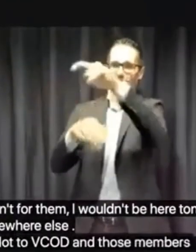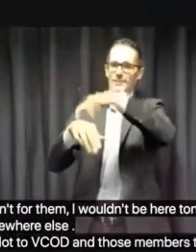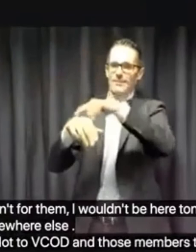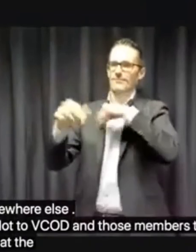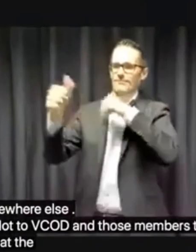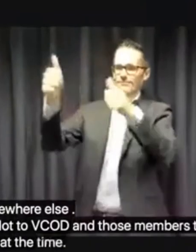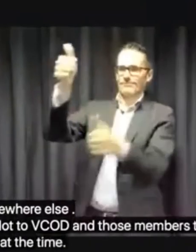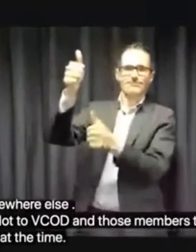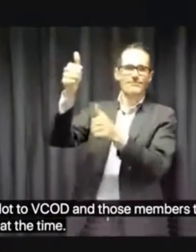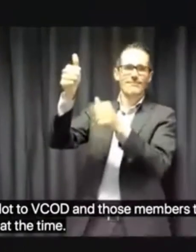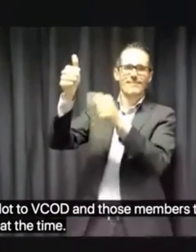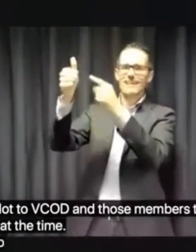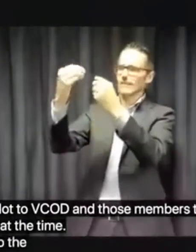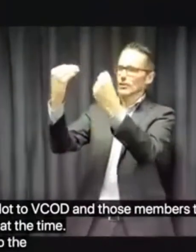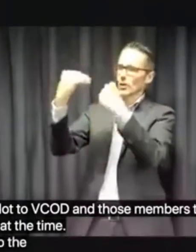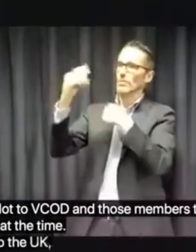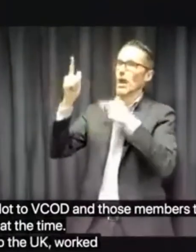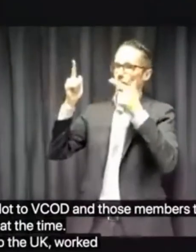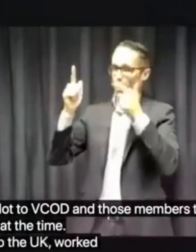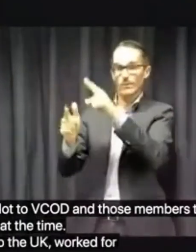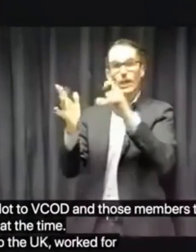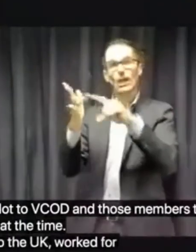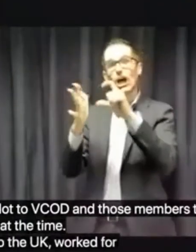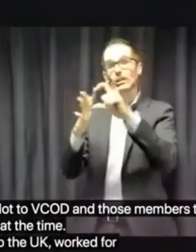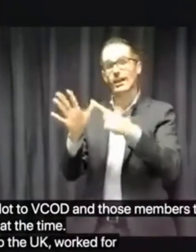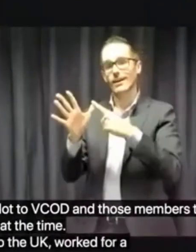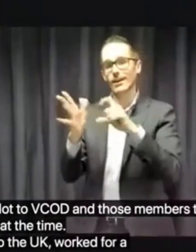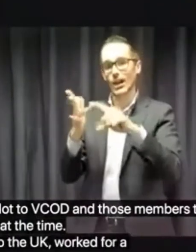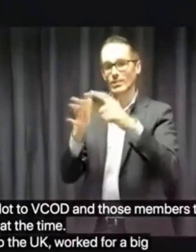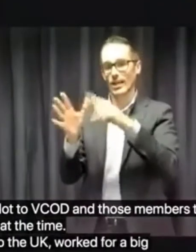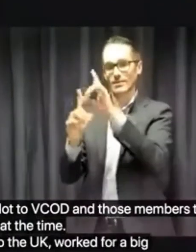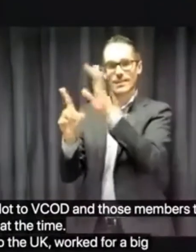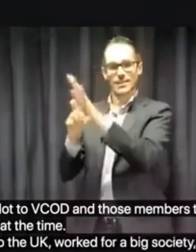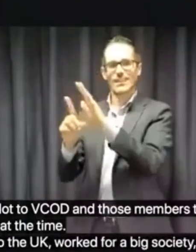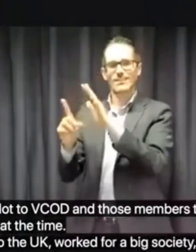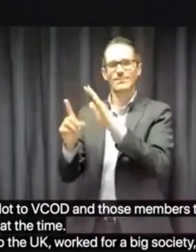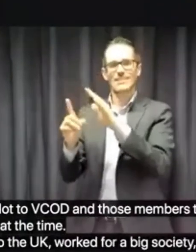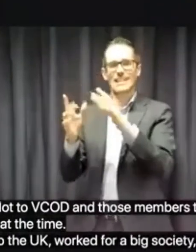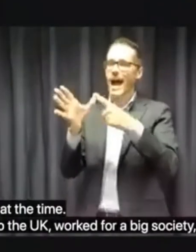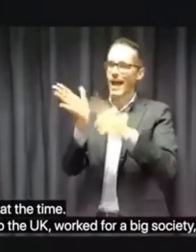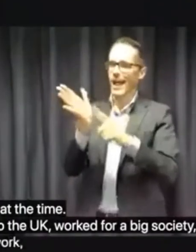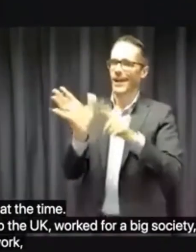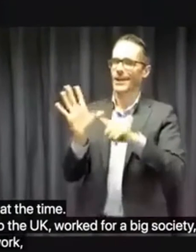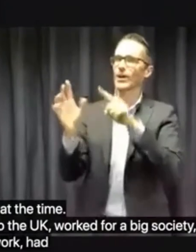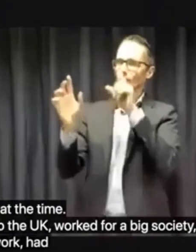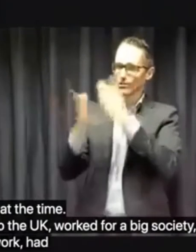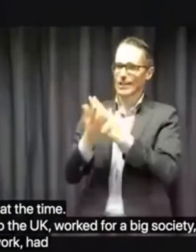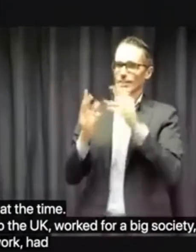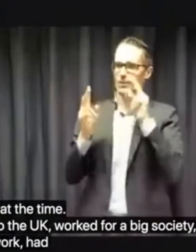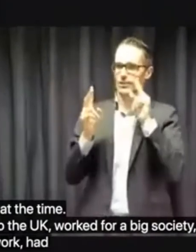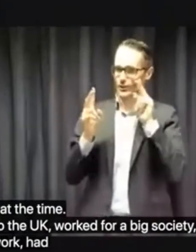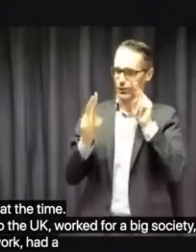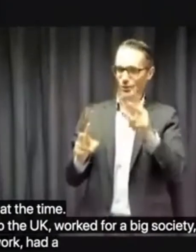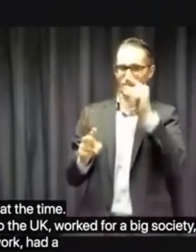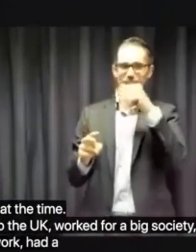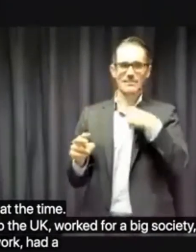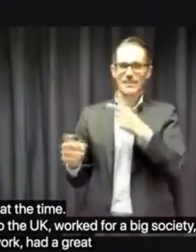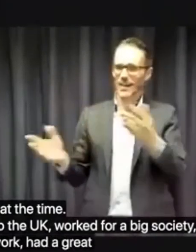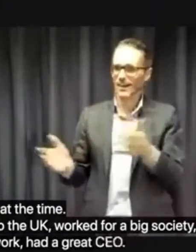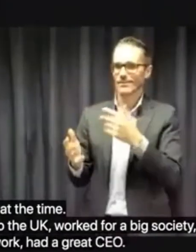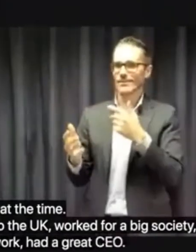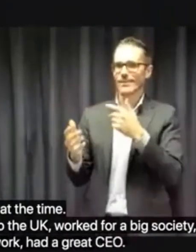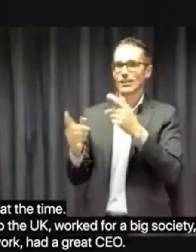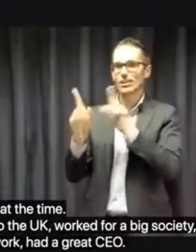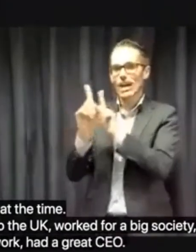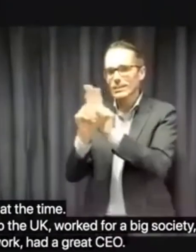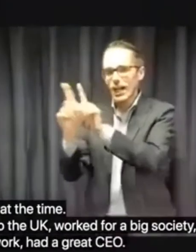work. Had a great CEO leader at the time who I worked under. He was a coder himself and an ally who really